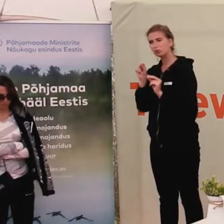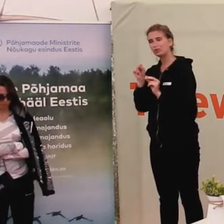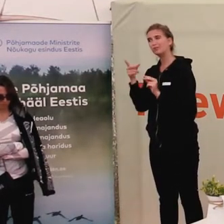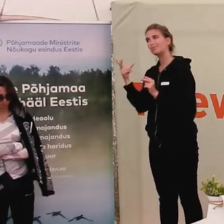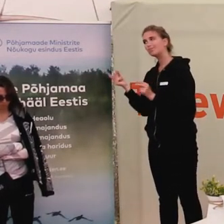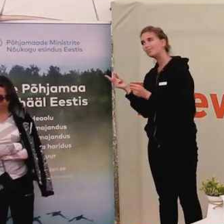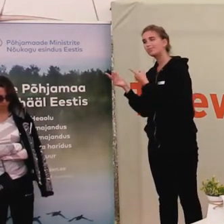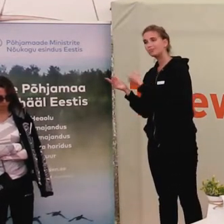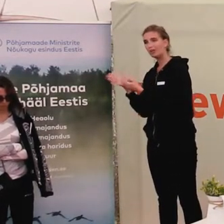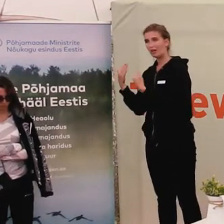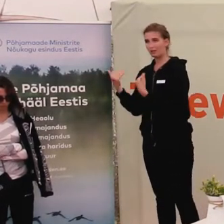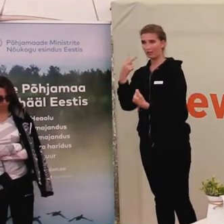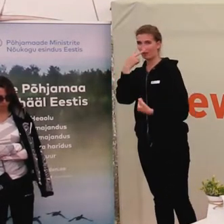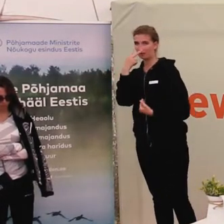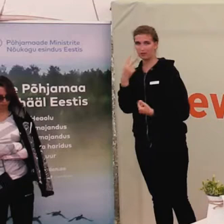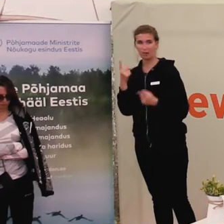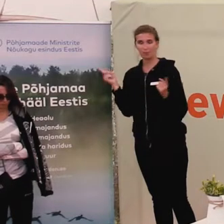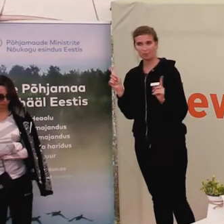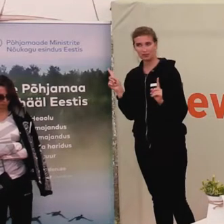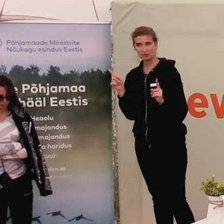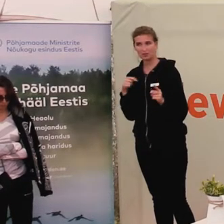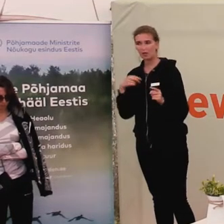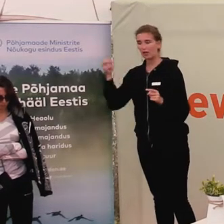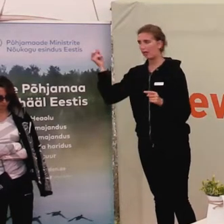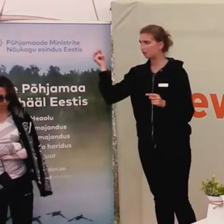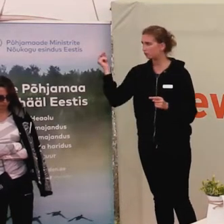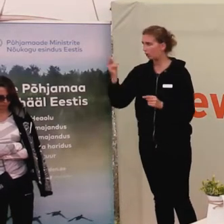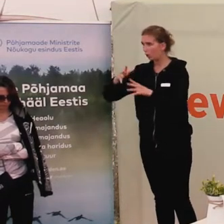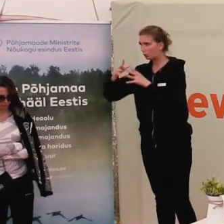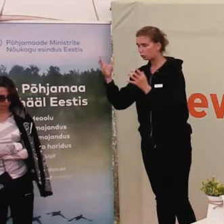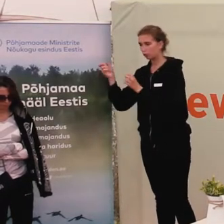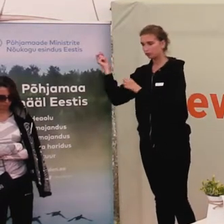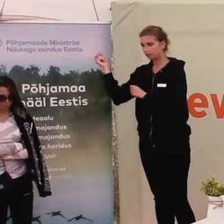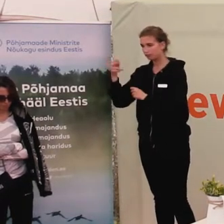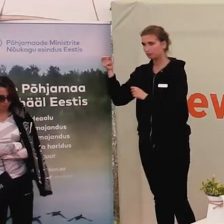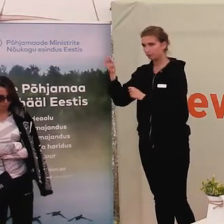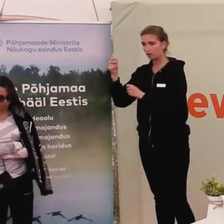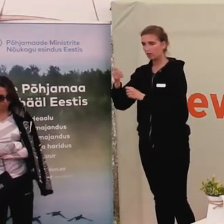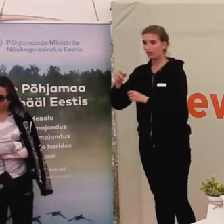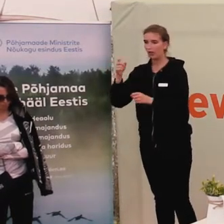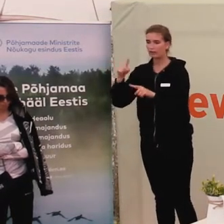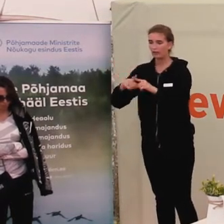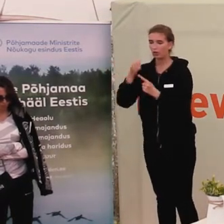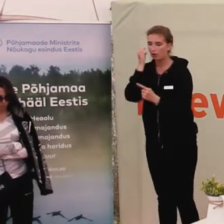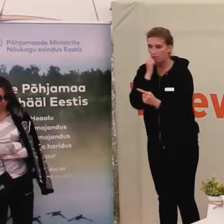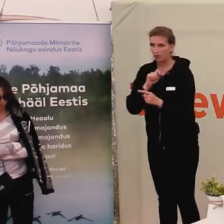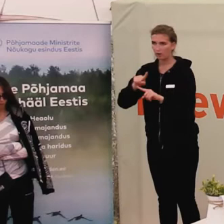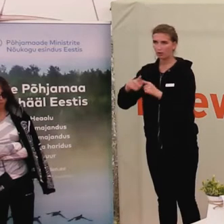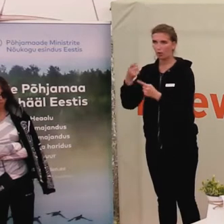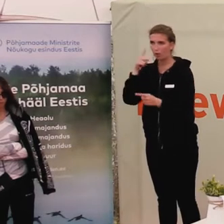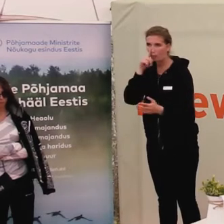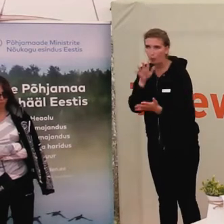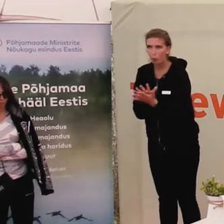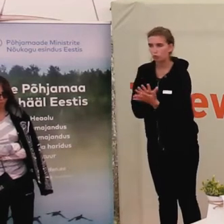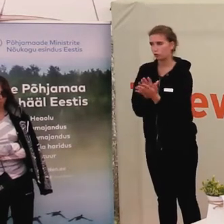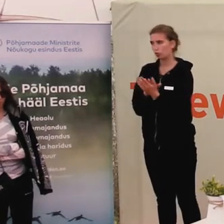hand, today what we are seeing is that massive investment is still growing into the old technologies, into dirty technologies,